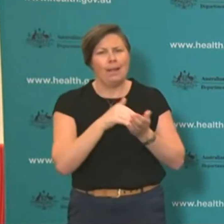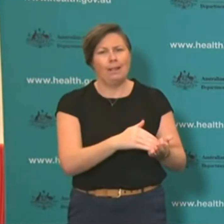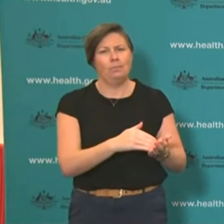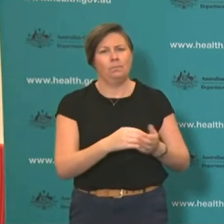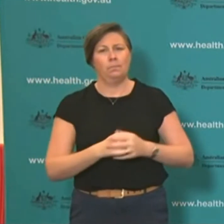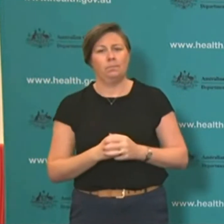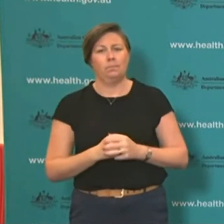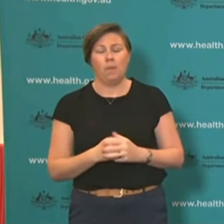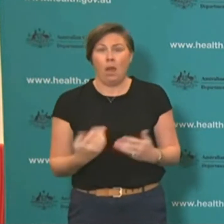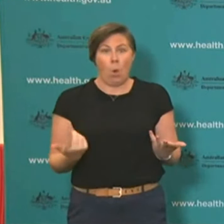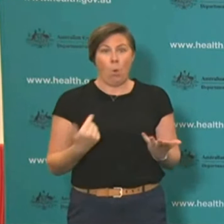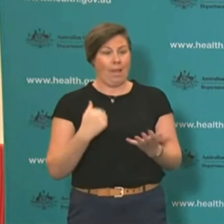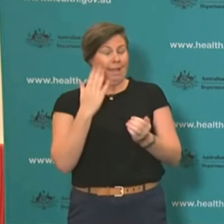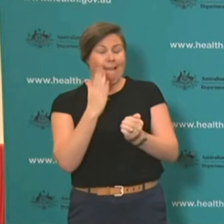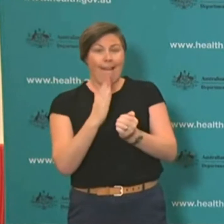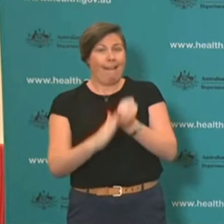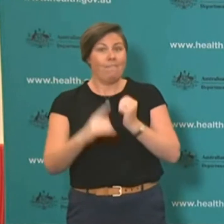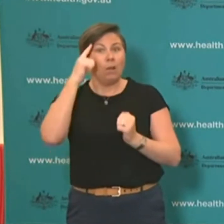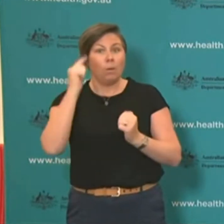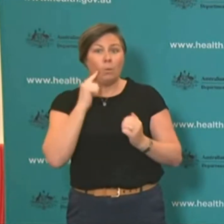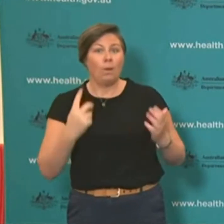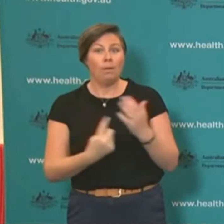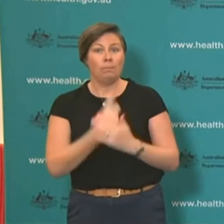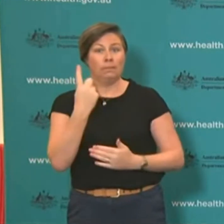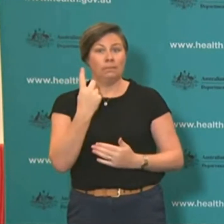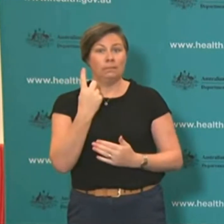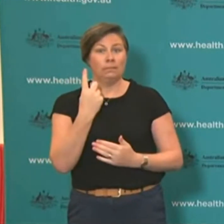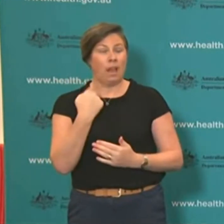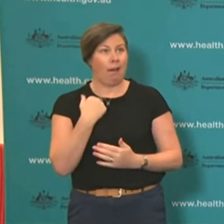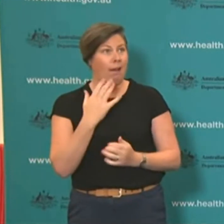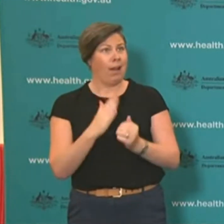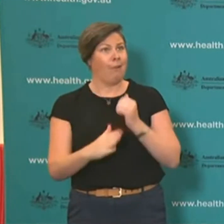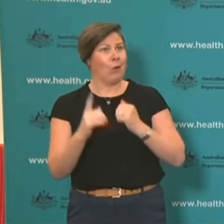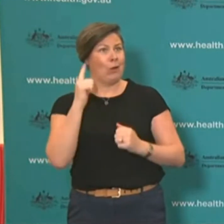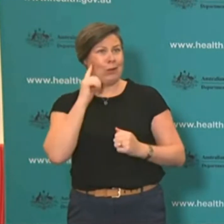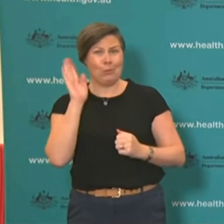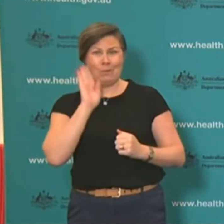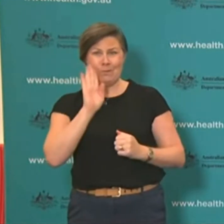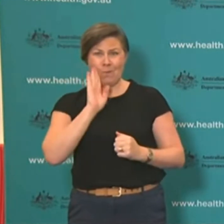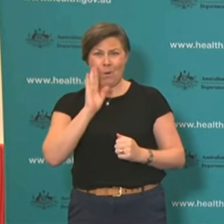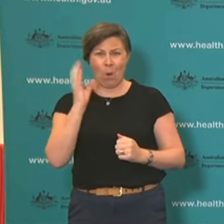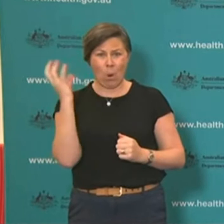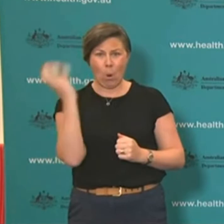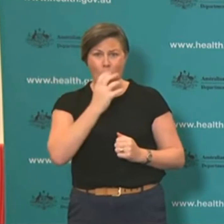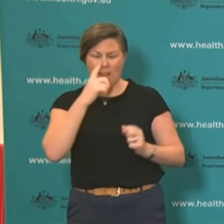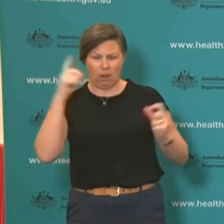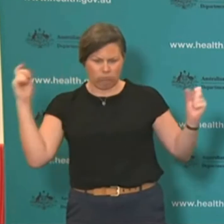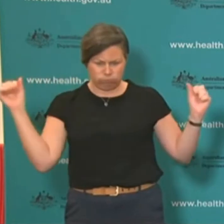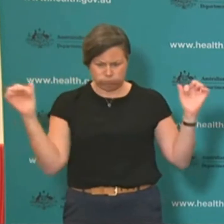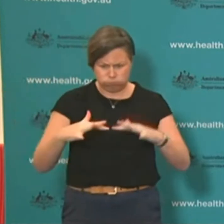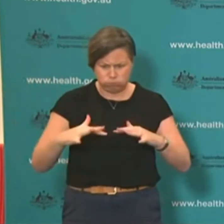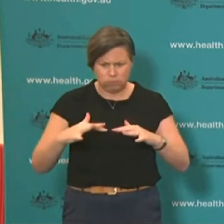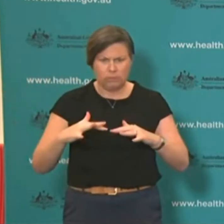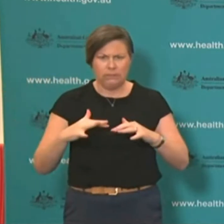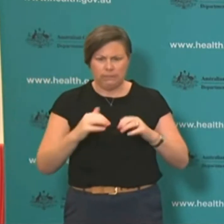unprecedented a lot, but this is unprecedented. I haven't heard of that sort of vigour of response to prevent